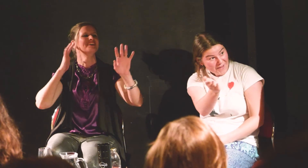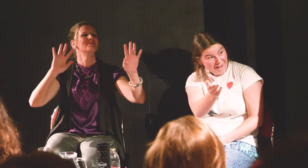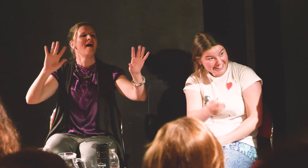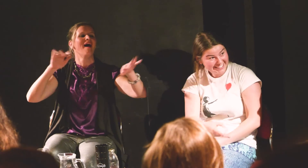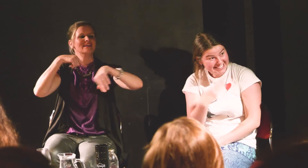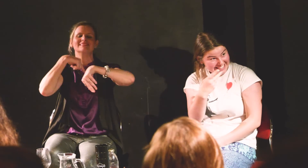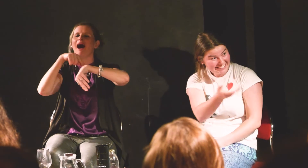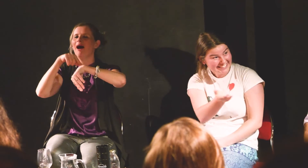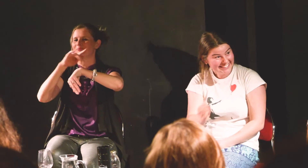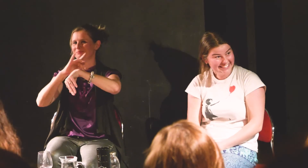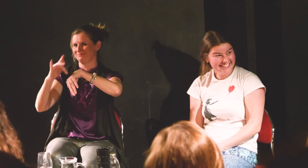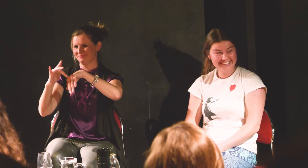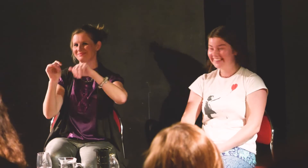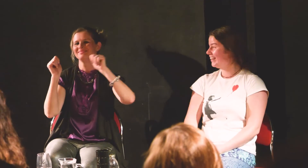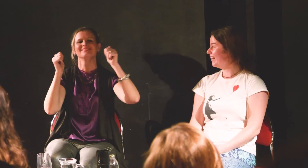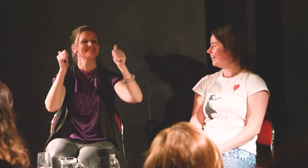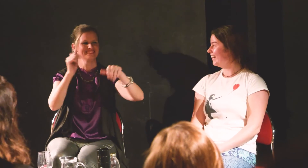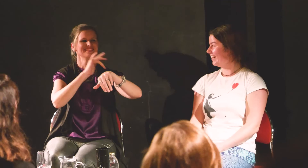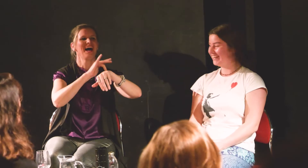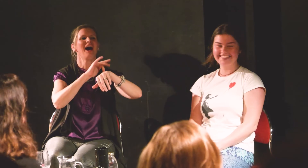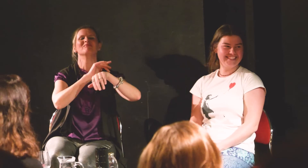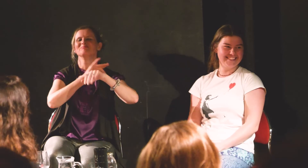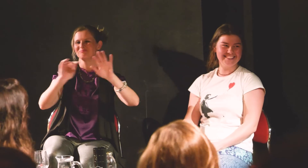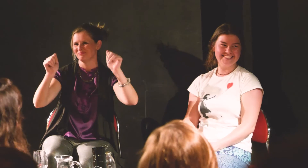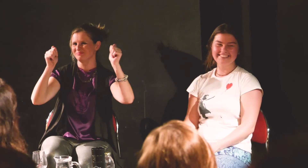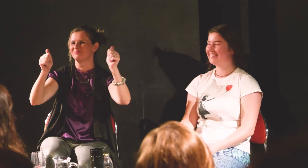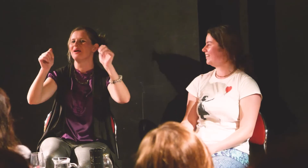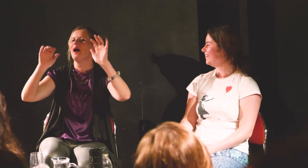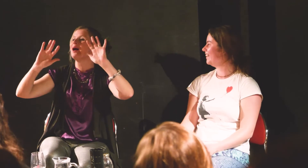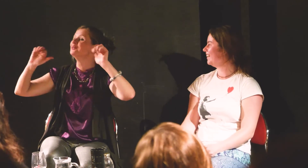Off you go, Tony. Go, do it. Well, actually, time's run out.